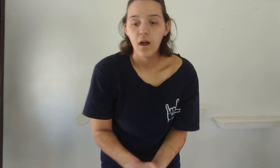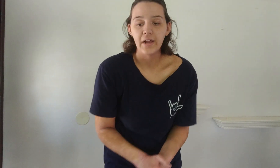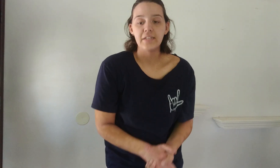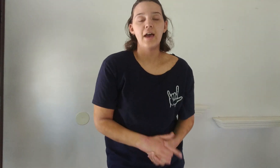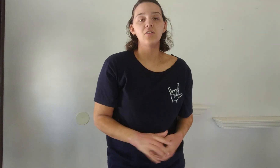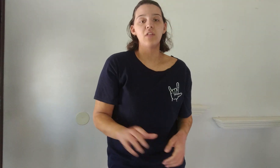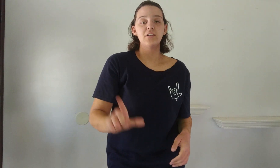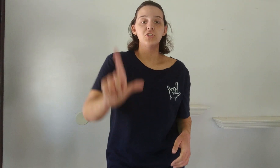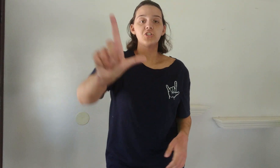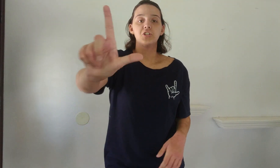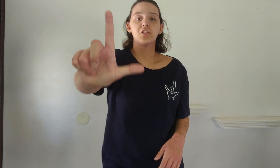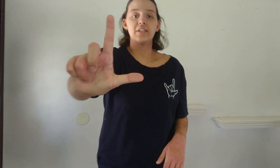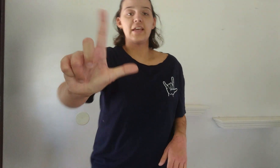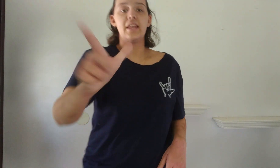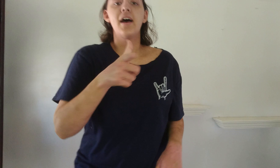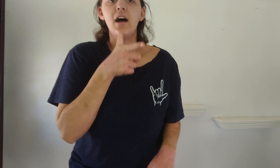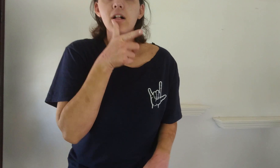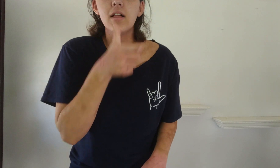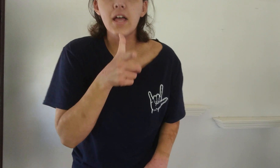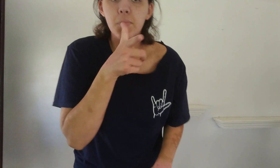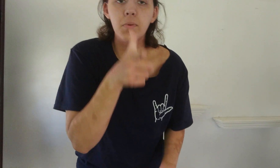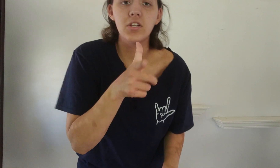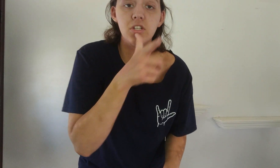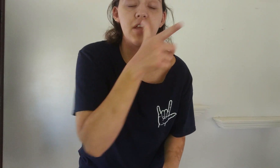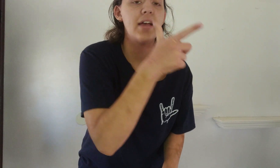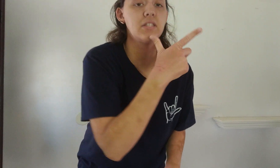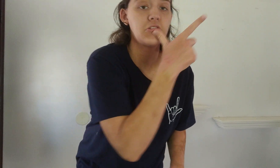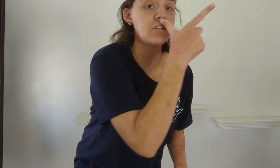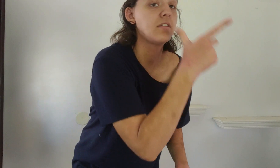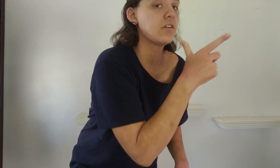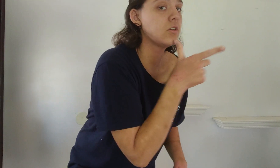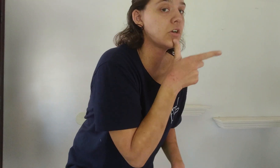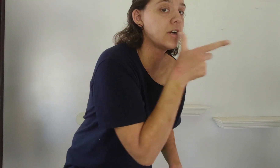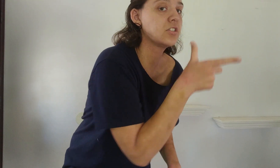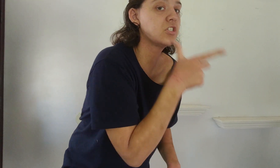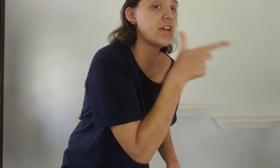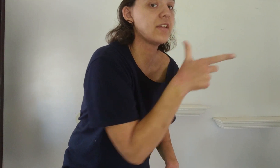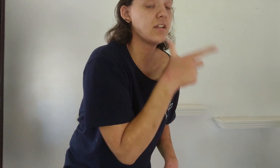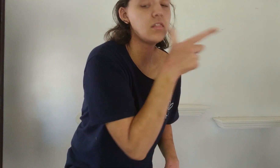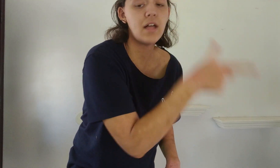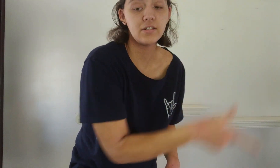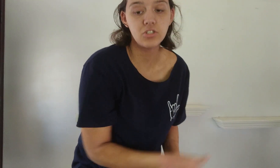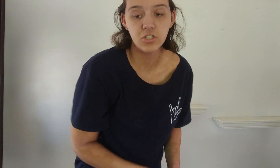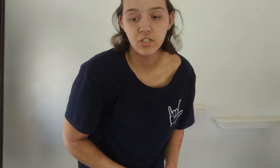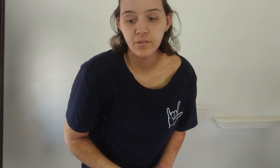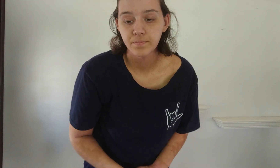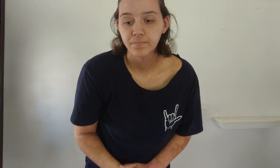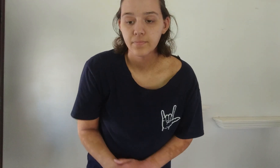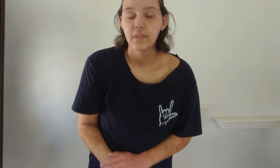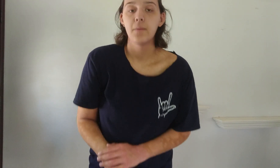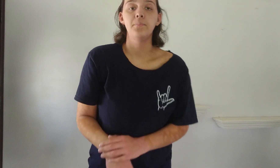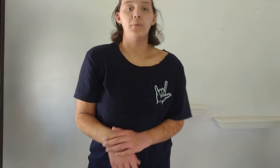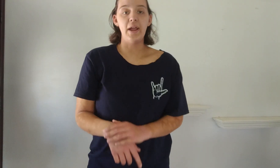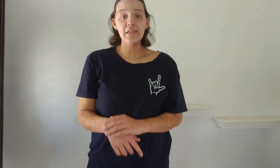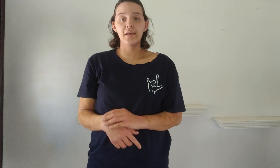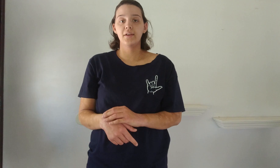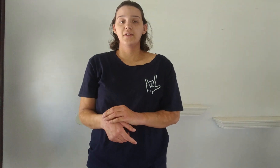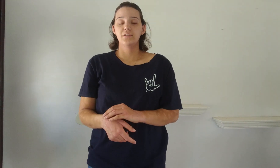right, now lunch. You're going to take an L and brush it against your chin. Lunch. Break.